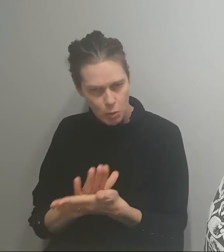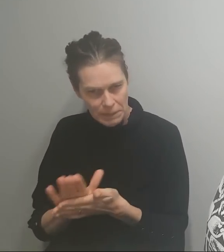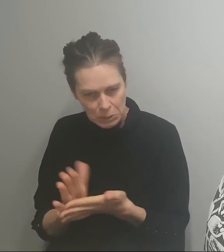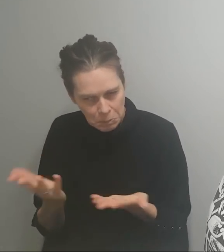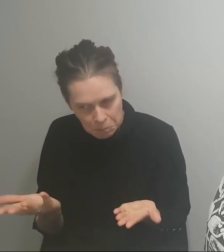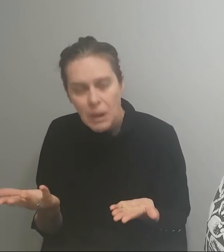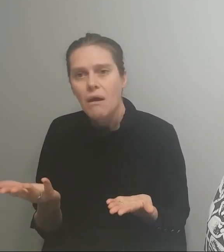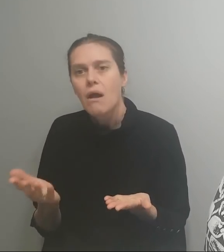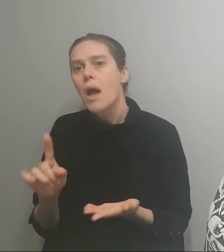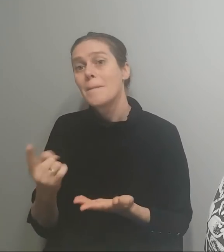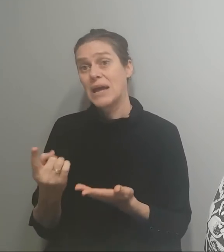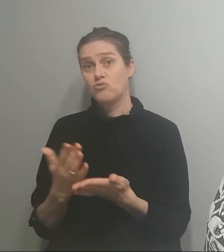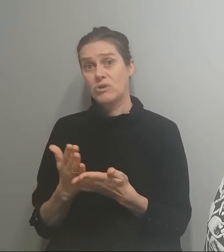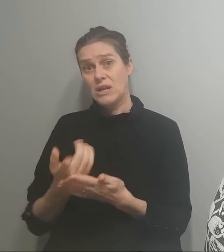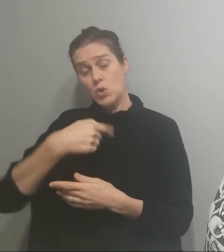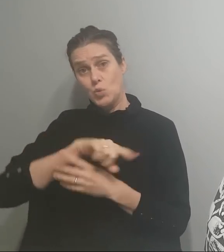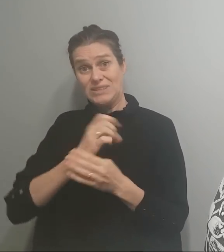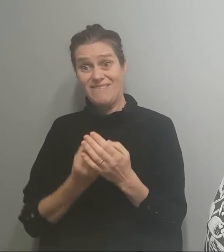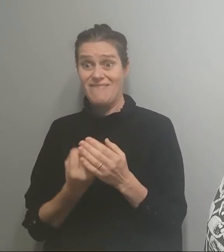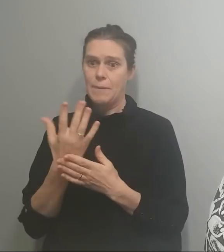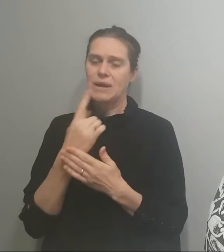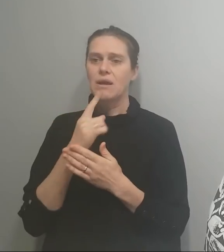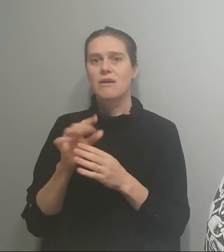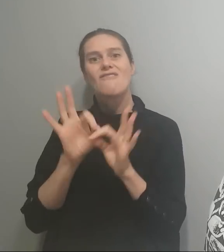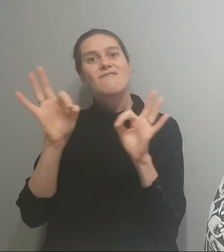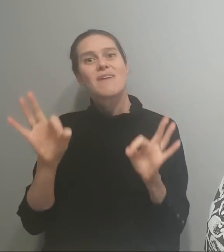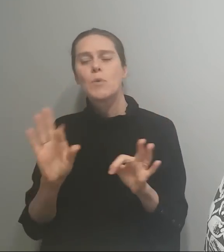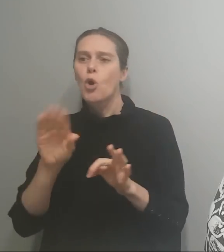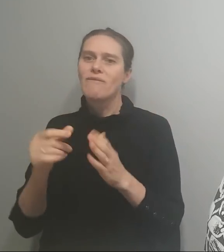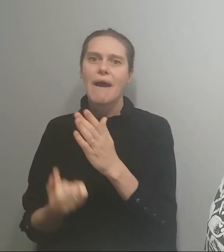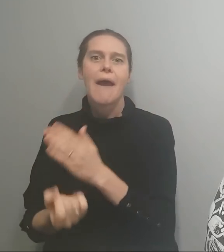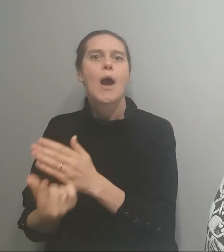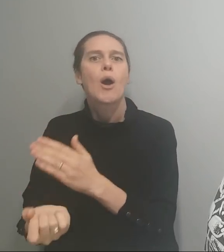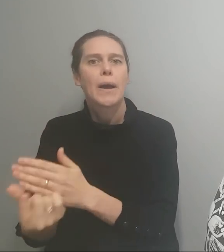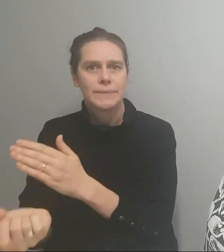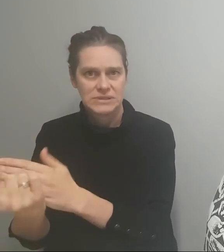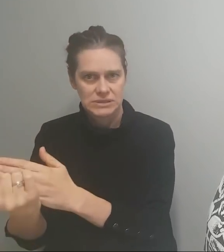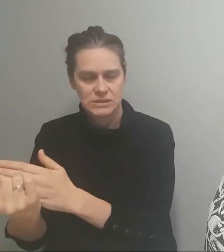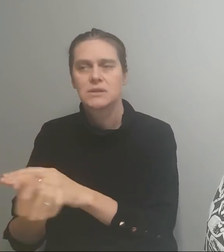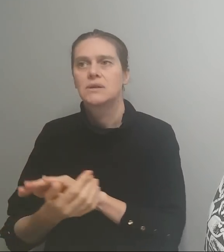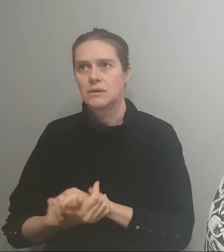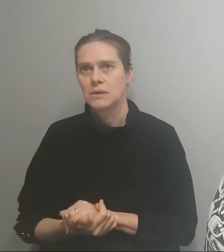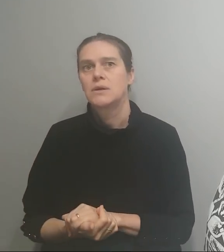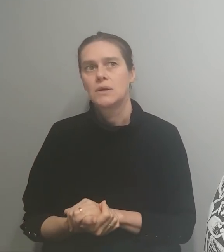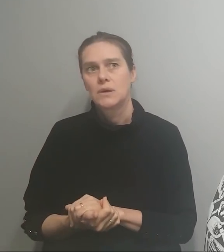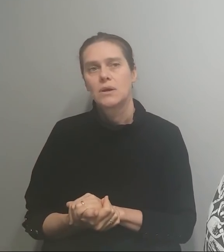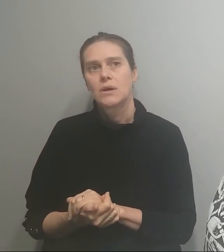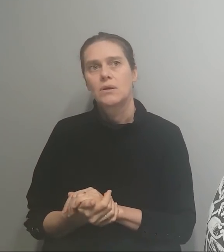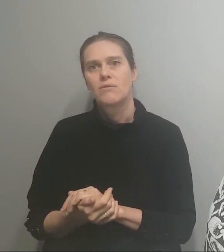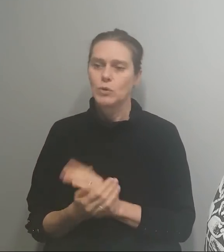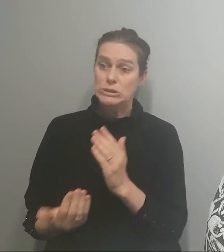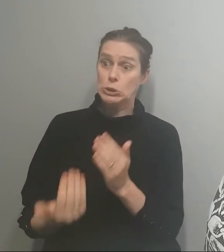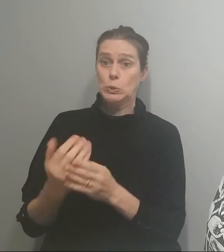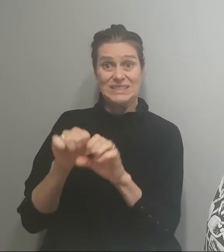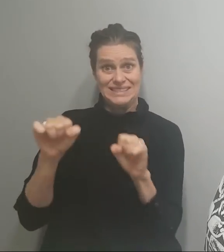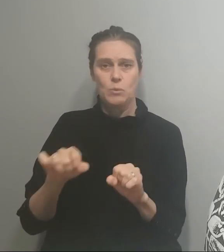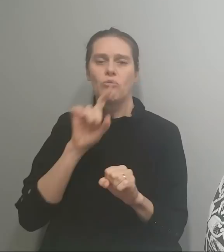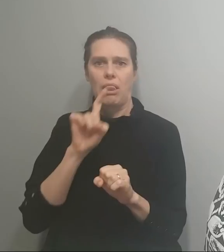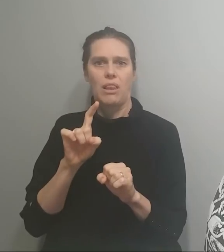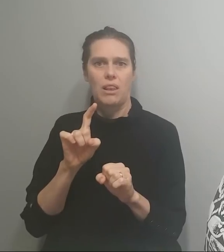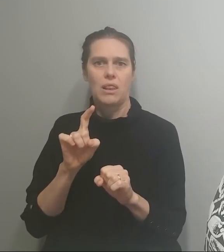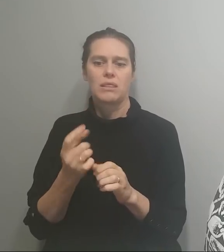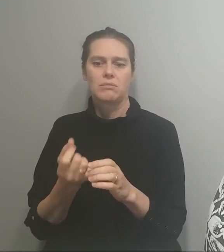are developing an outcomes framework for the new system, and